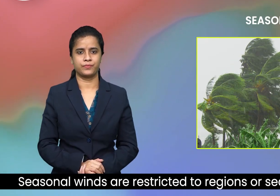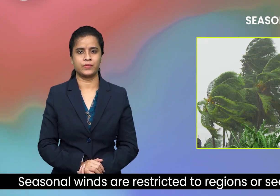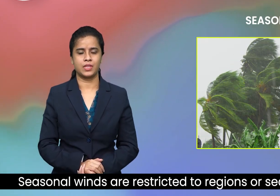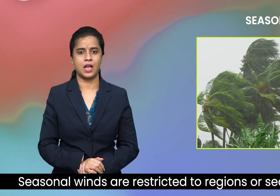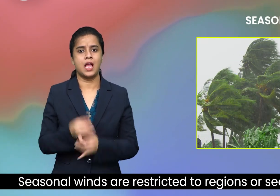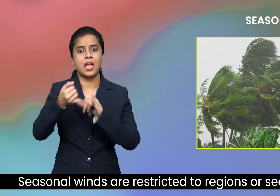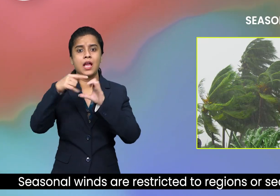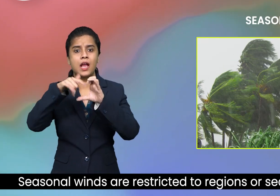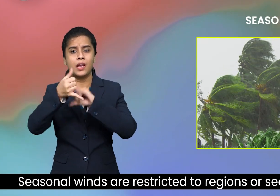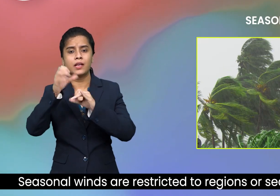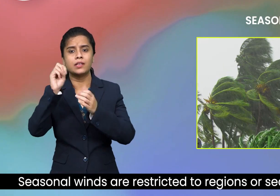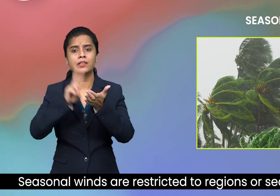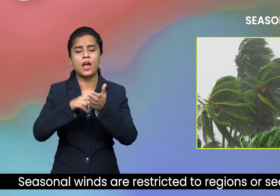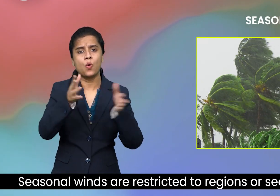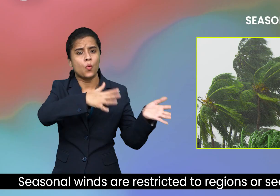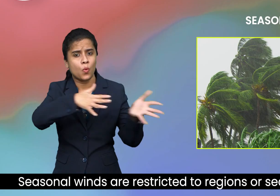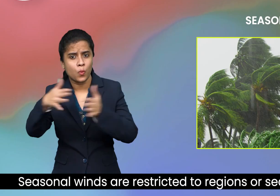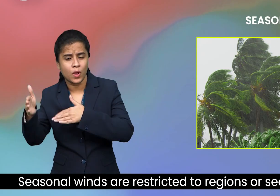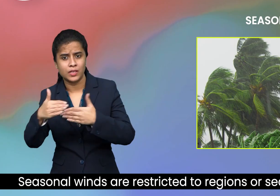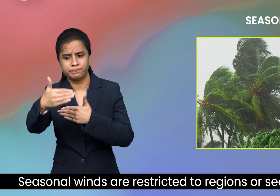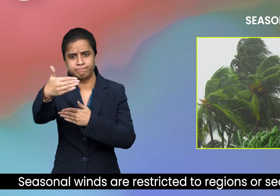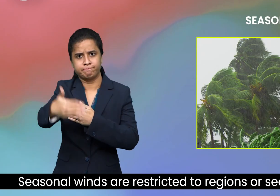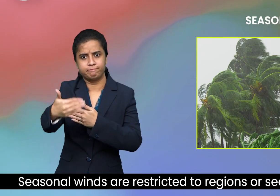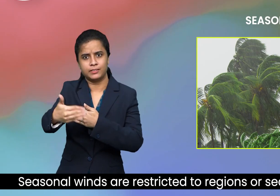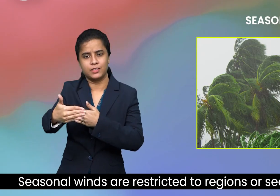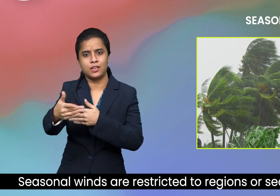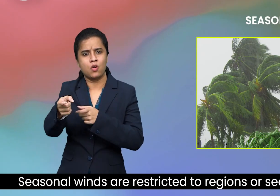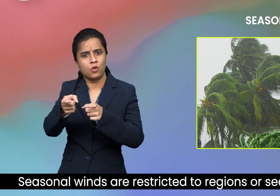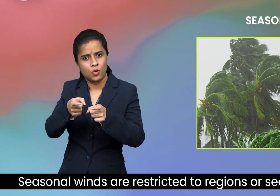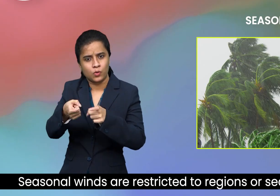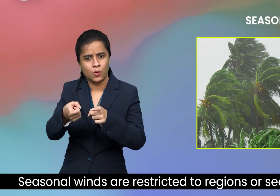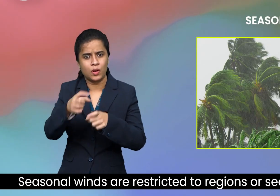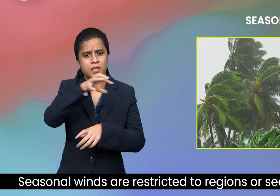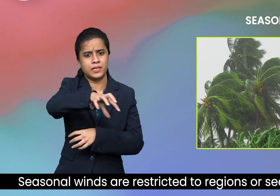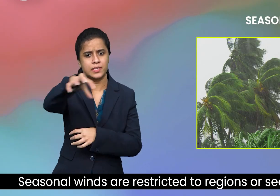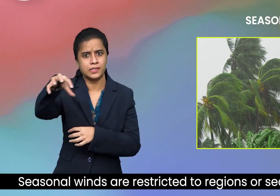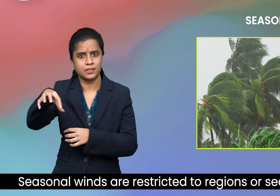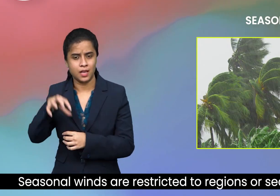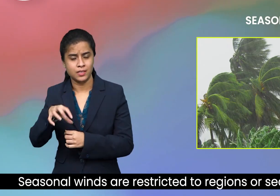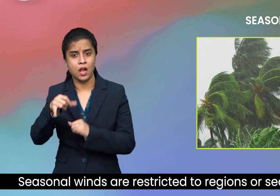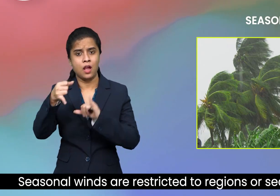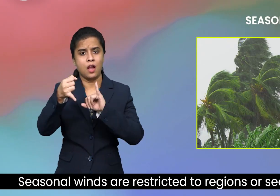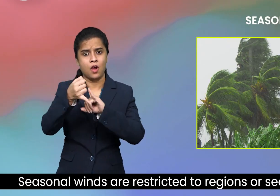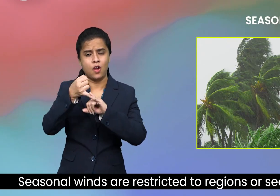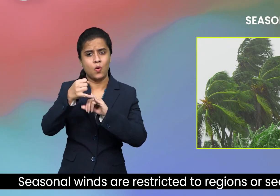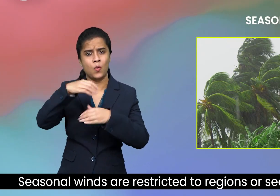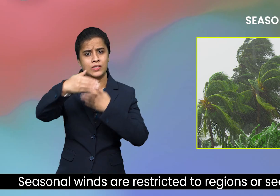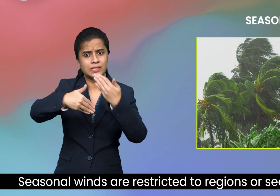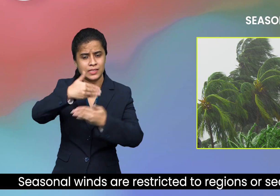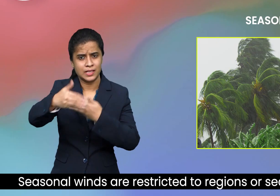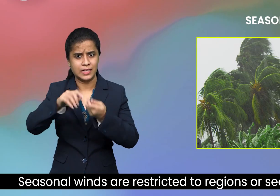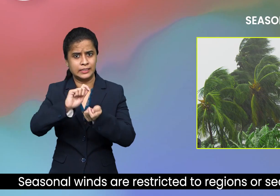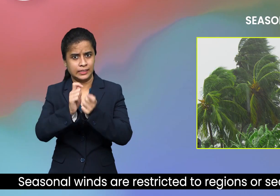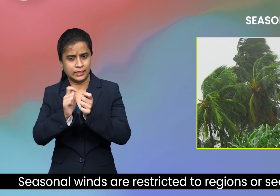Seasonal winds are restricted to regions or seasonal in character.